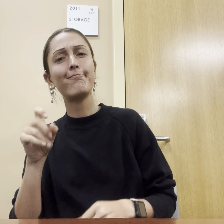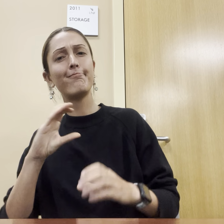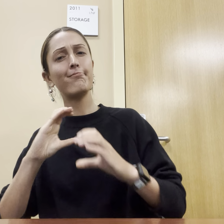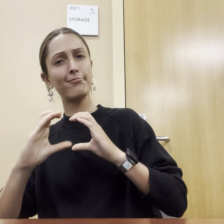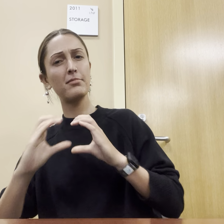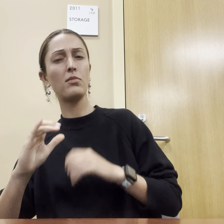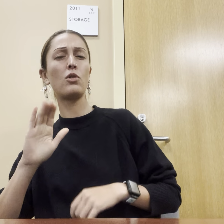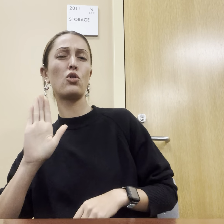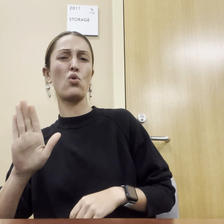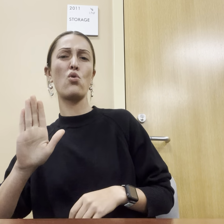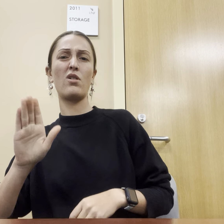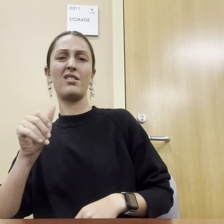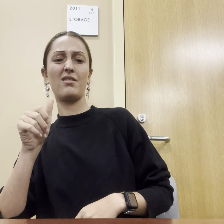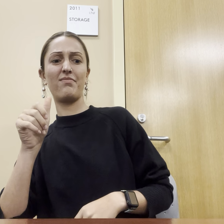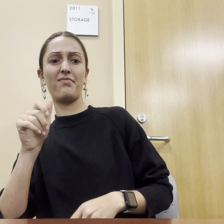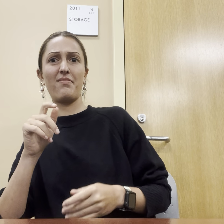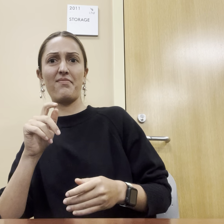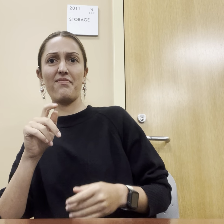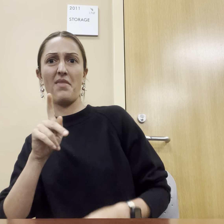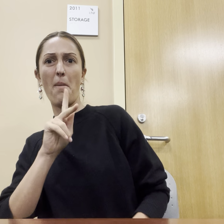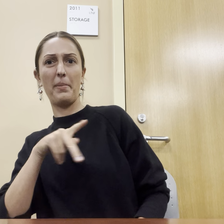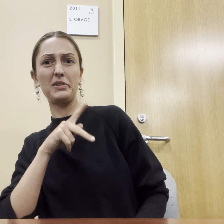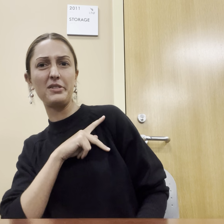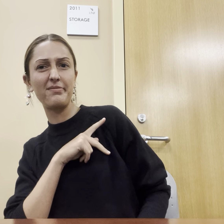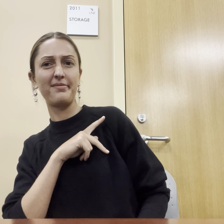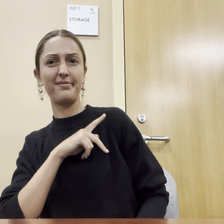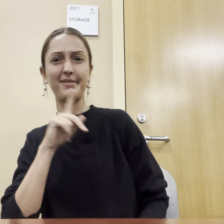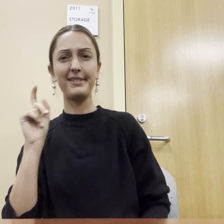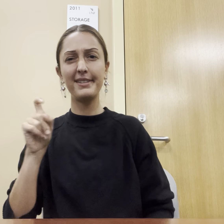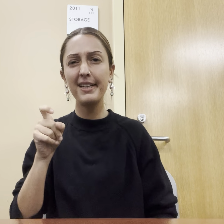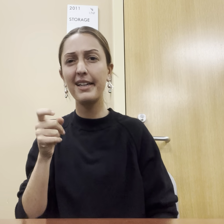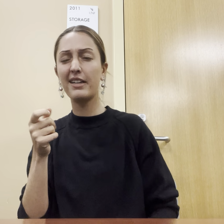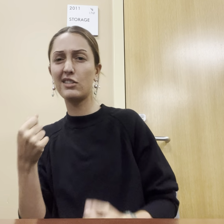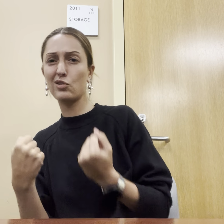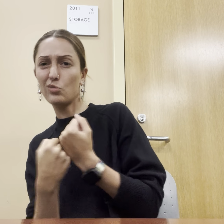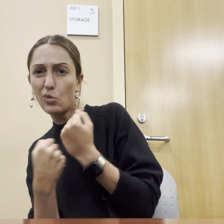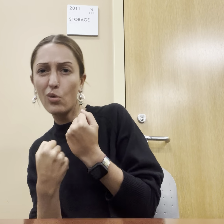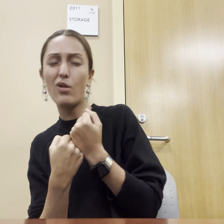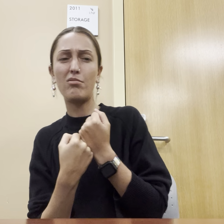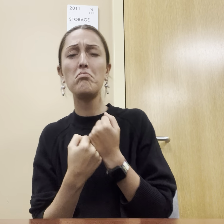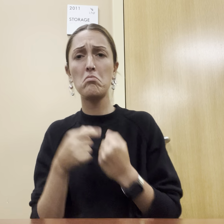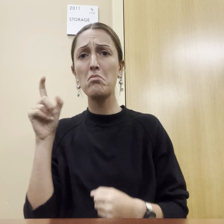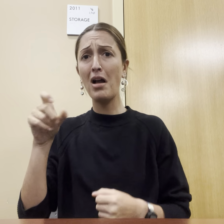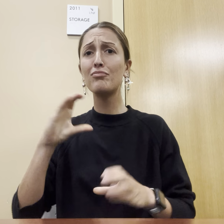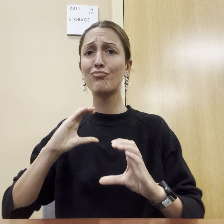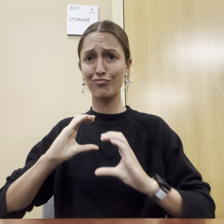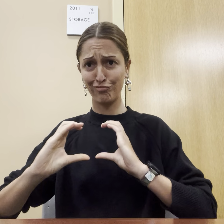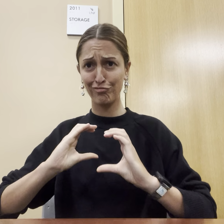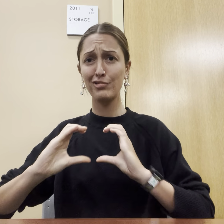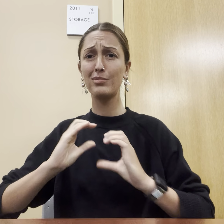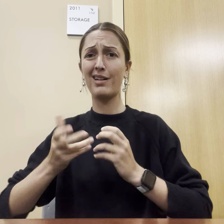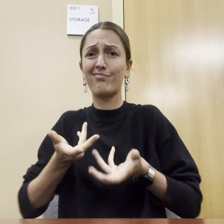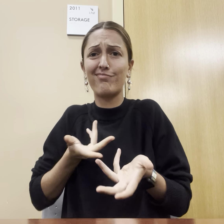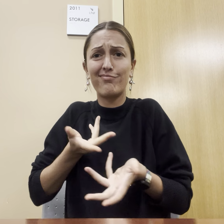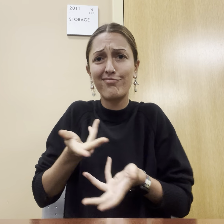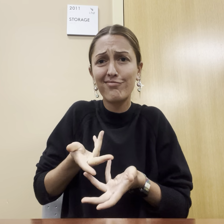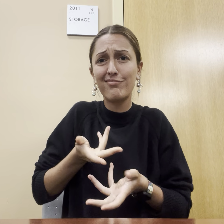need maybe more support in numbers or acronyms, tell your team so that they're ready,